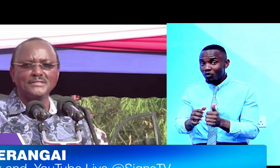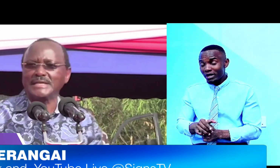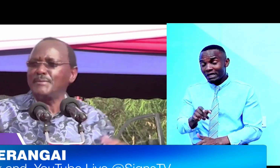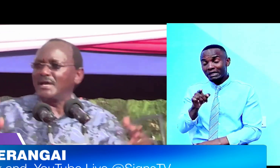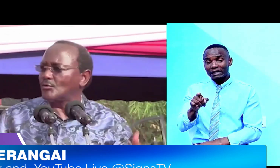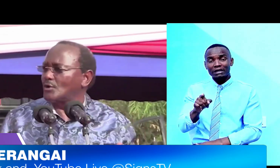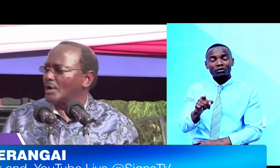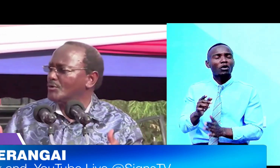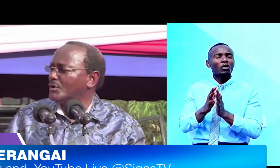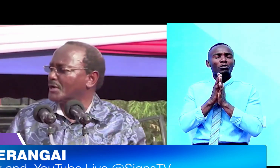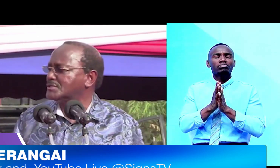Sasa ameanza kulaumu hiyo kanisa.